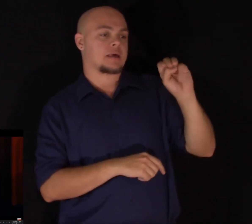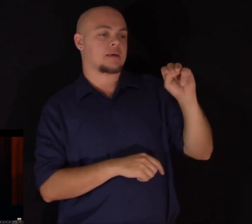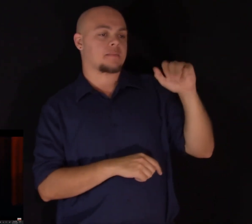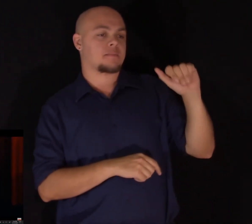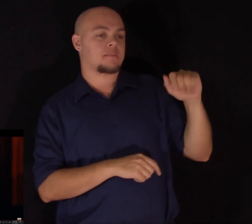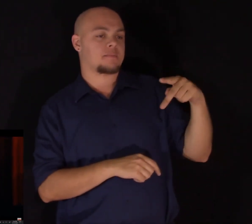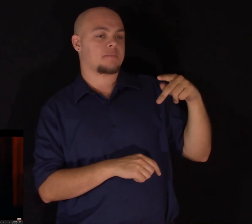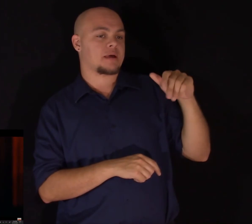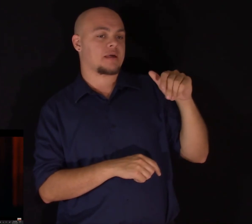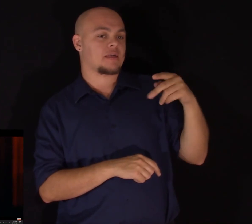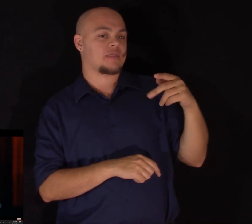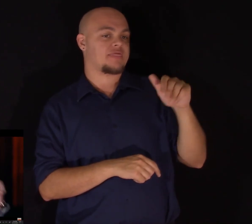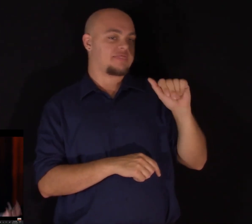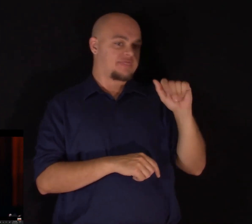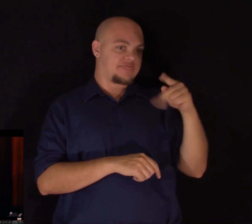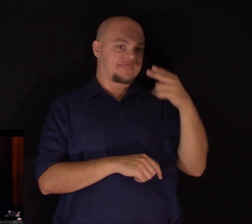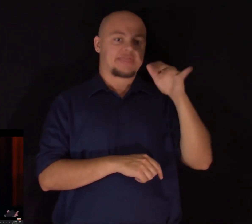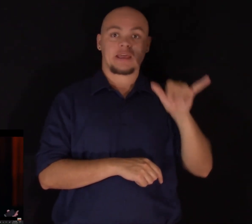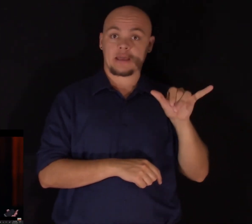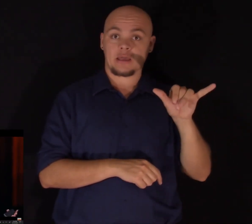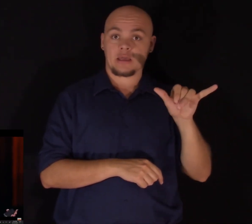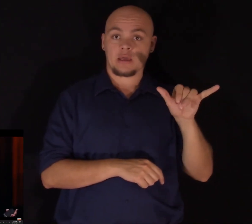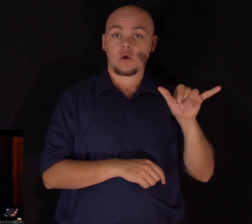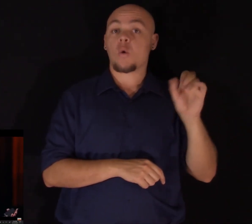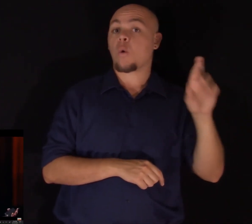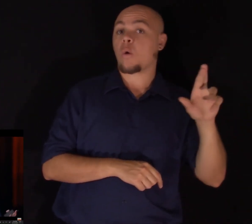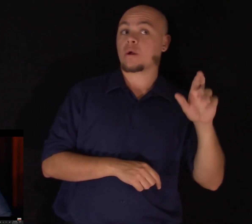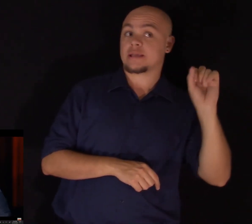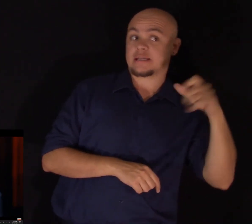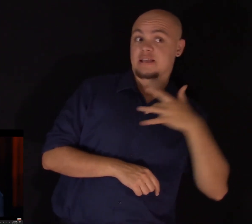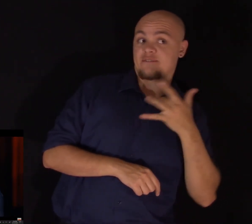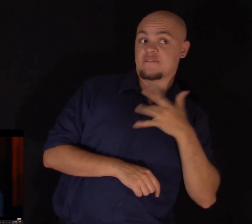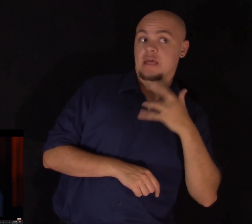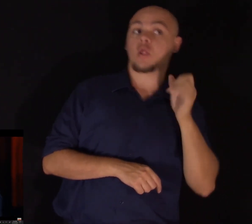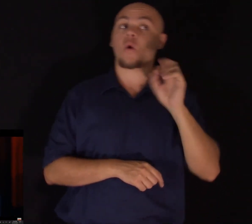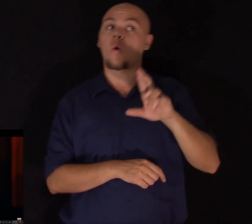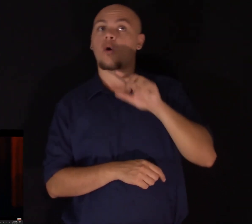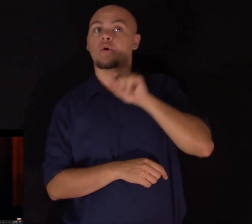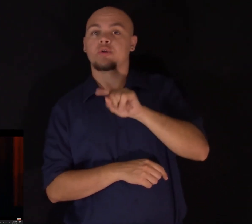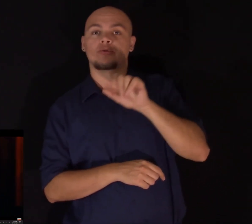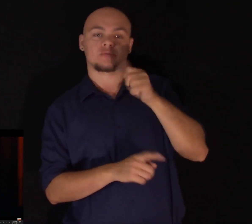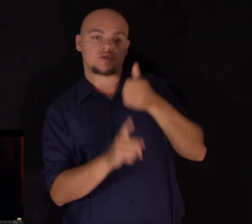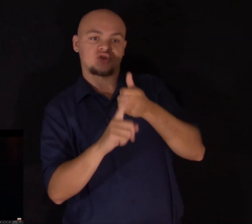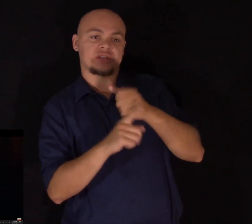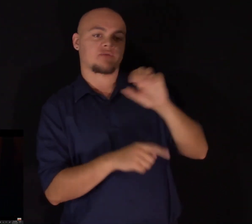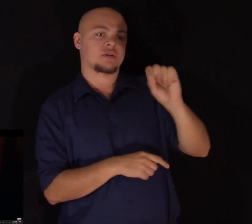means, yes, I have a little shame, no, I'm a sociopath. So I would opt for yes, you have a little shame.